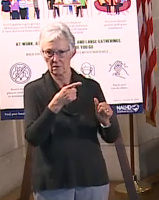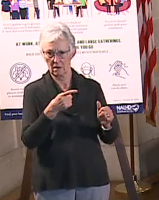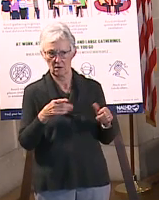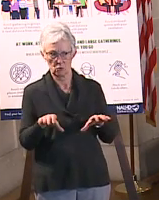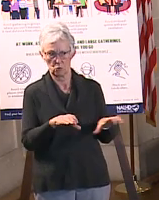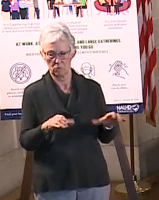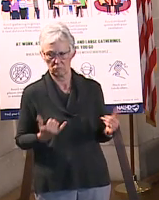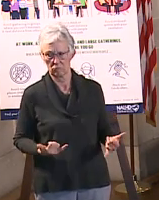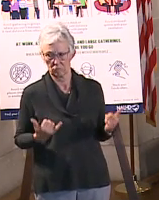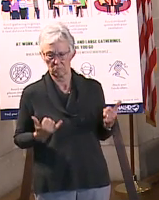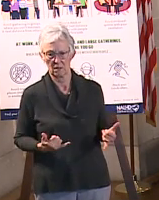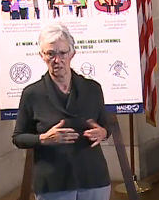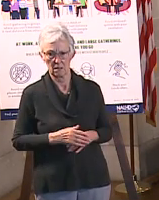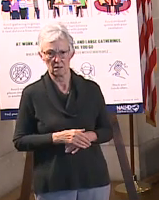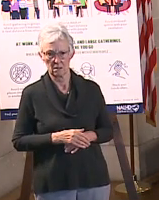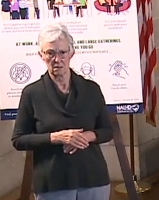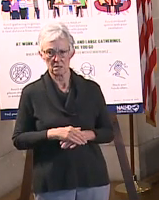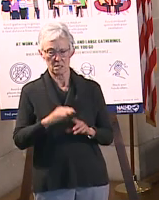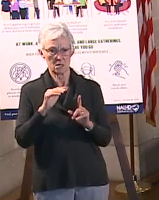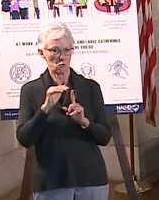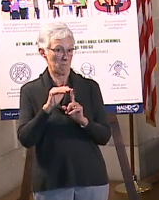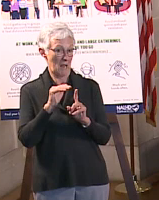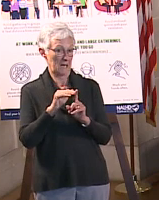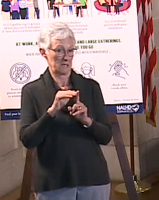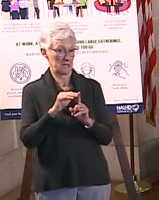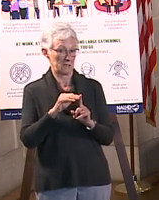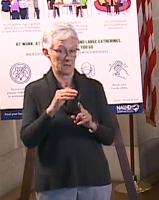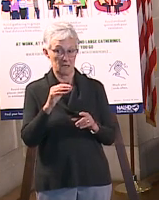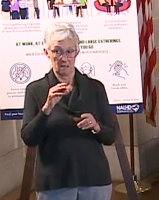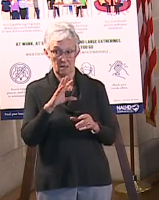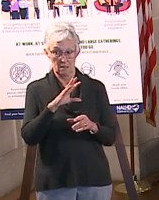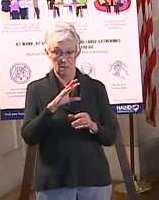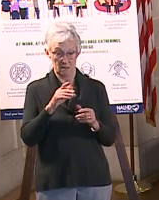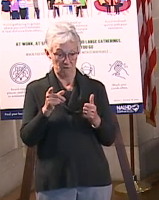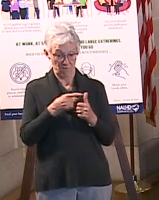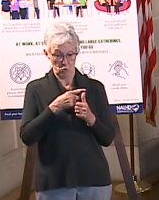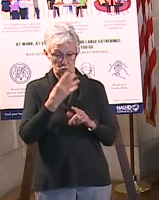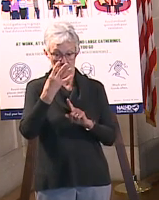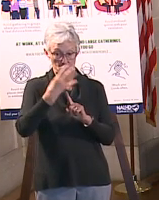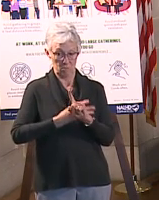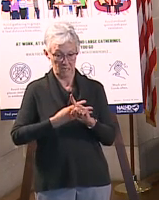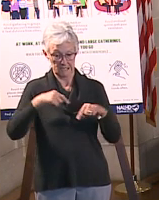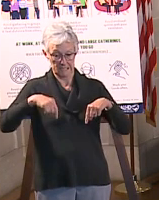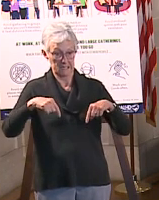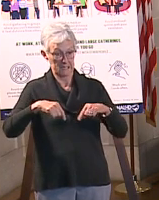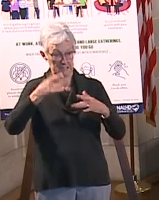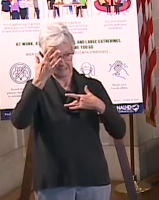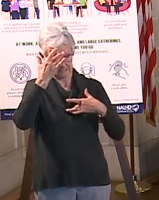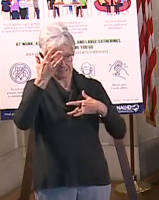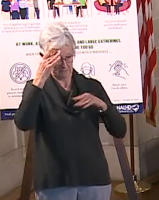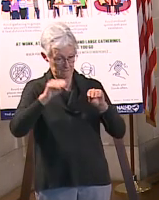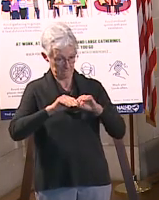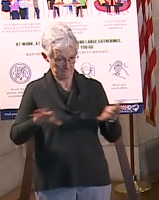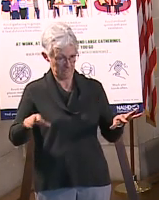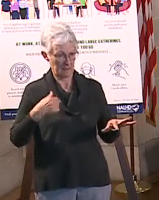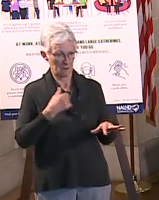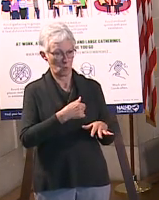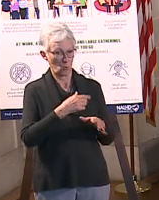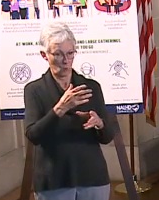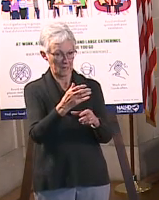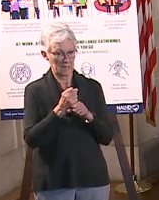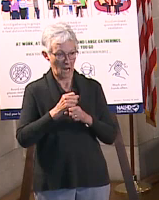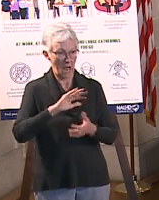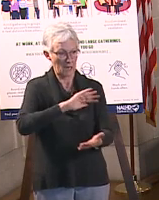Labor. Got to remind everybody, within 4 months at the beginning of this pandemic, we got as many applications as we got in 4 years, the previous 4